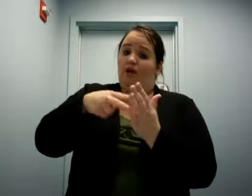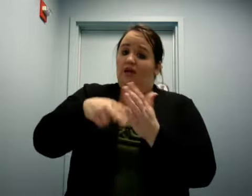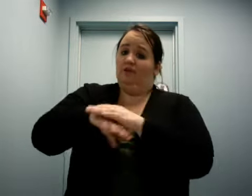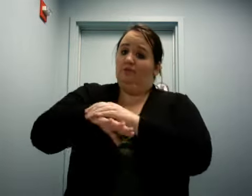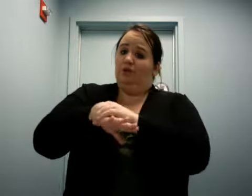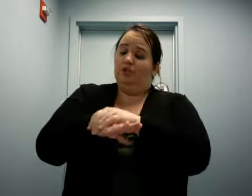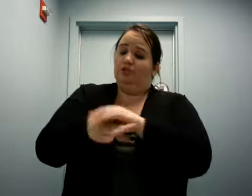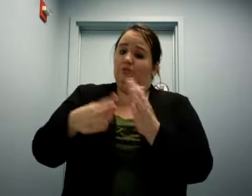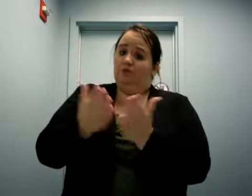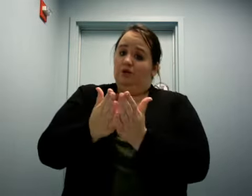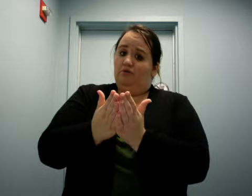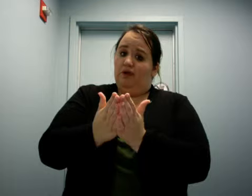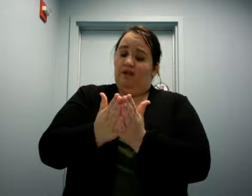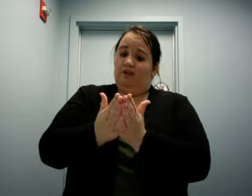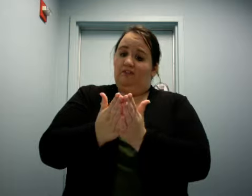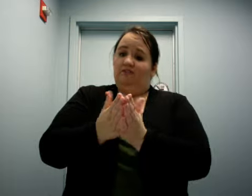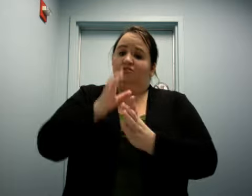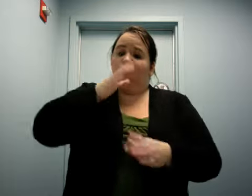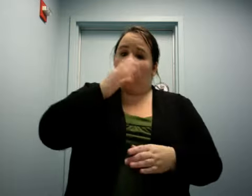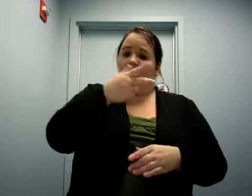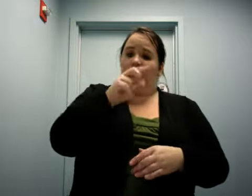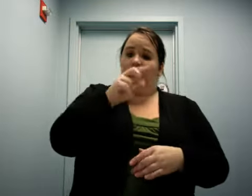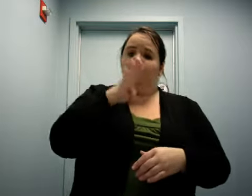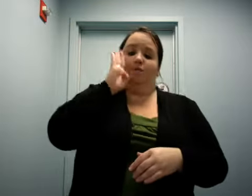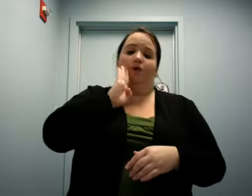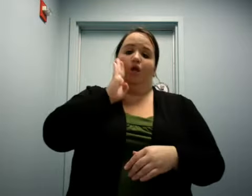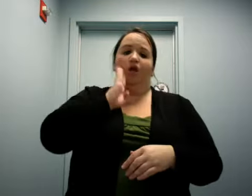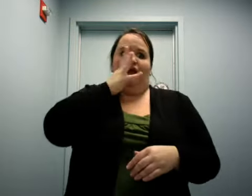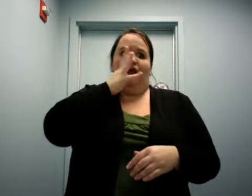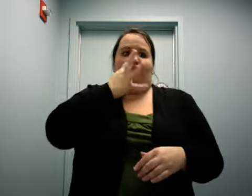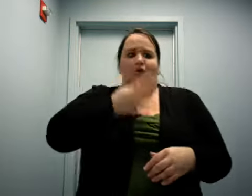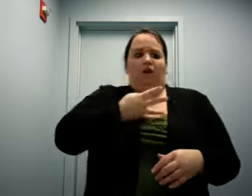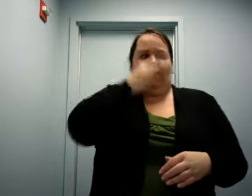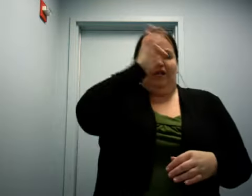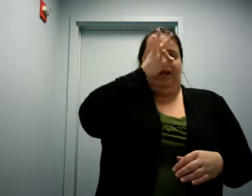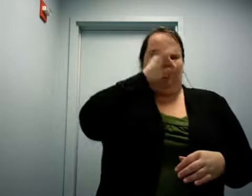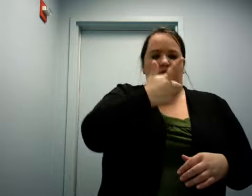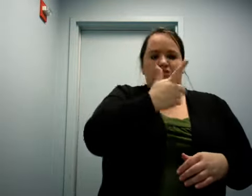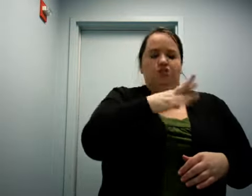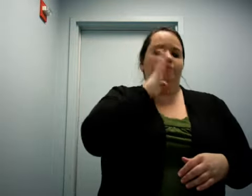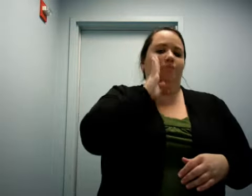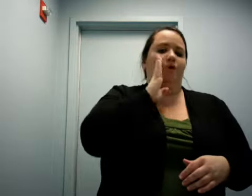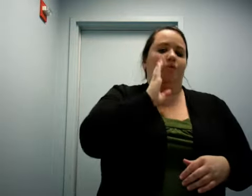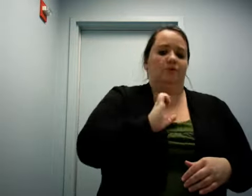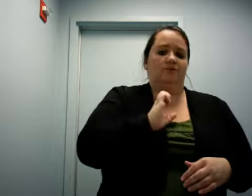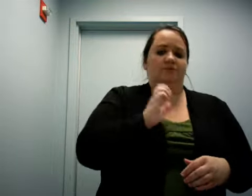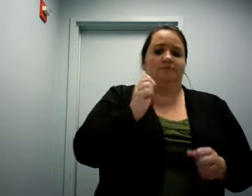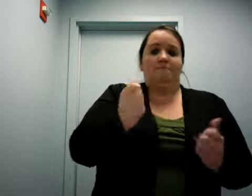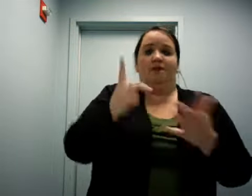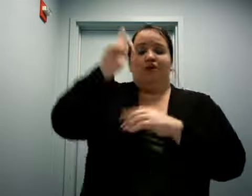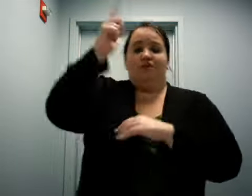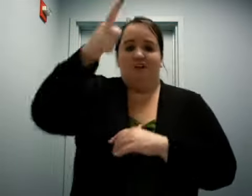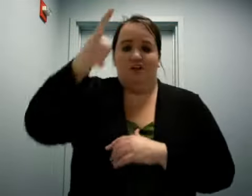idea what ginger beer was. And for many years afterwards, I would have a desperate desire to taste ginger beer.